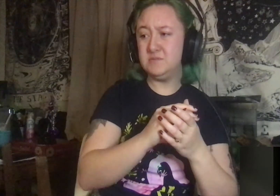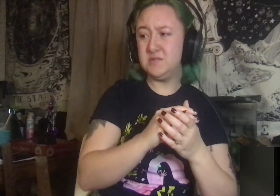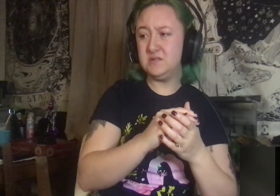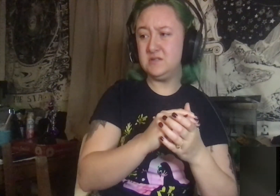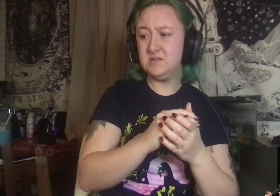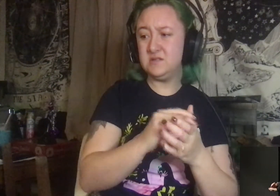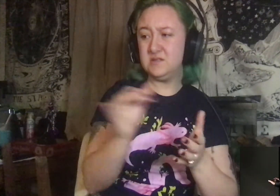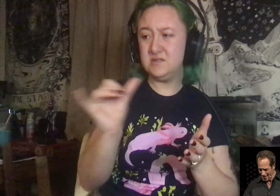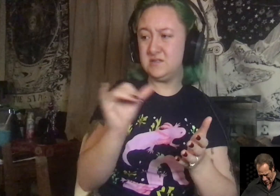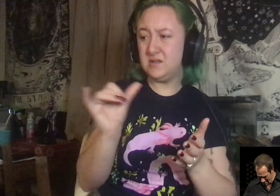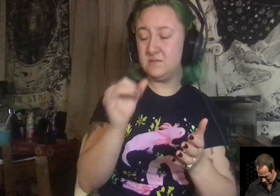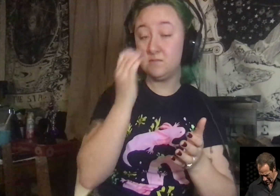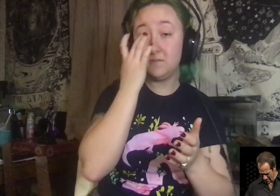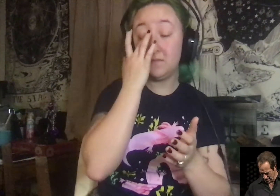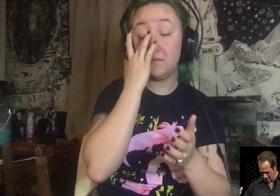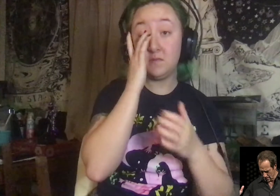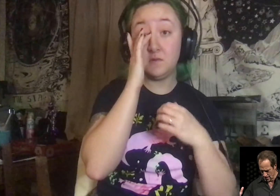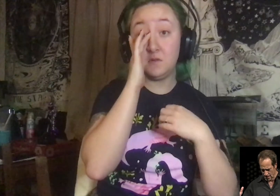like...